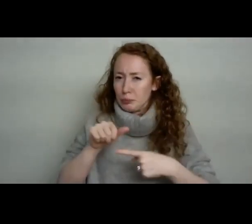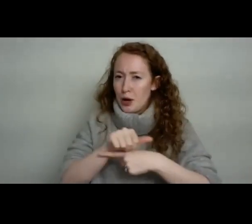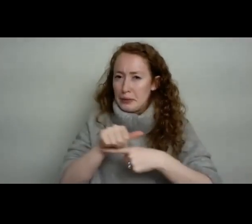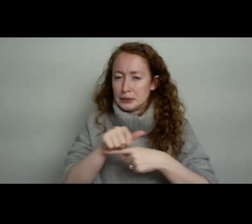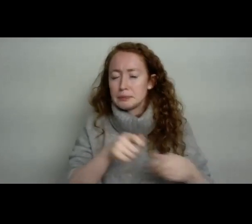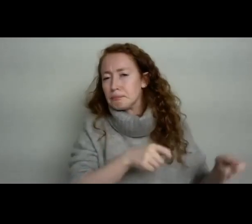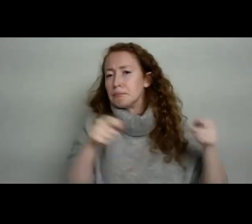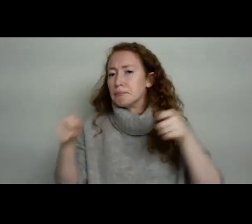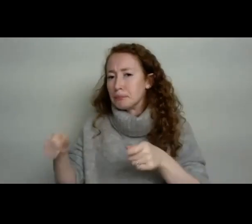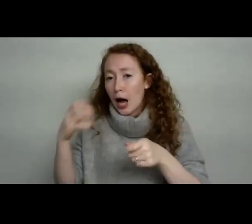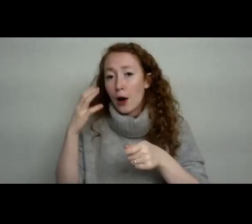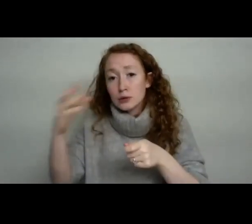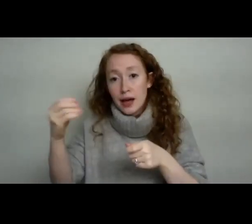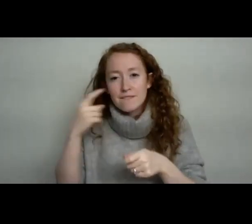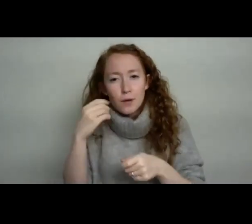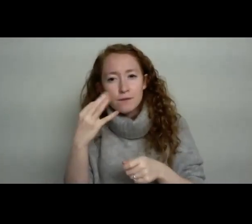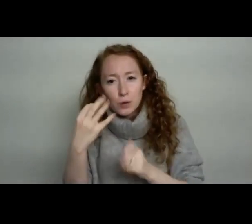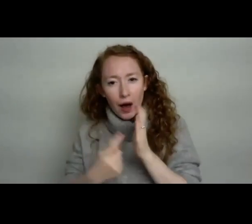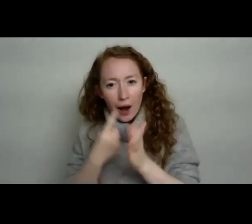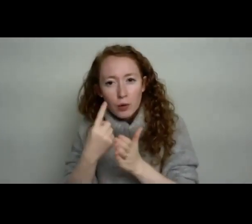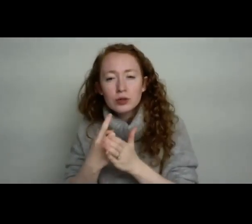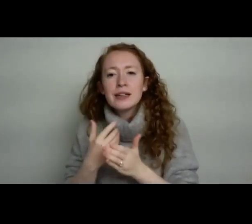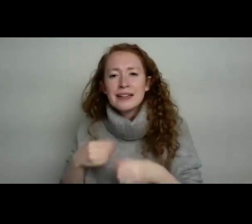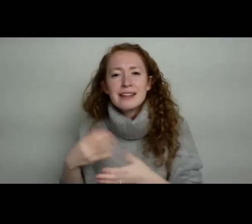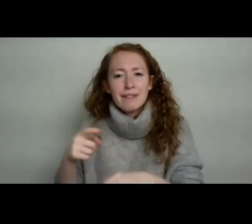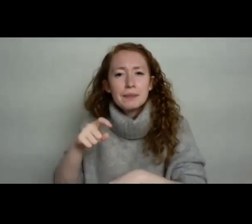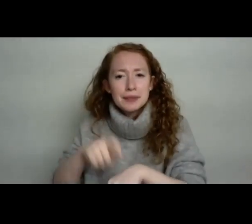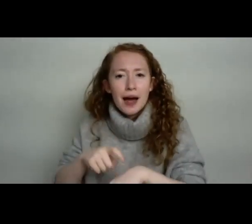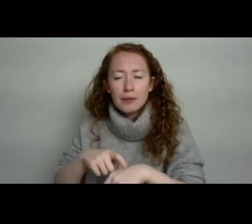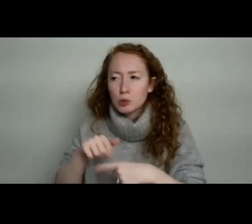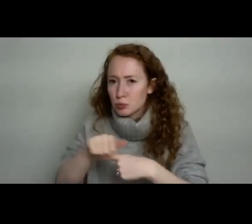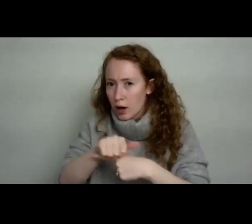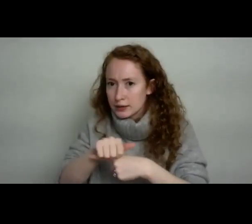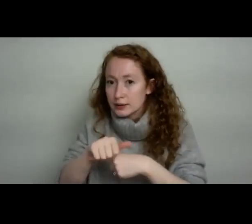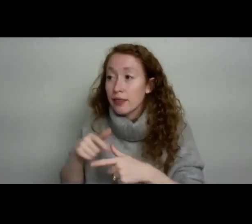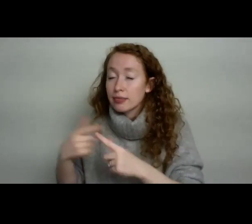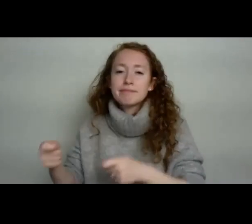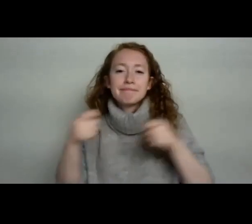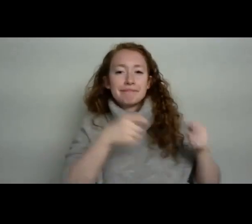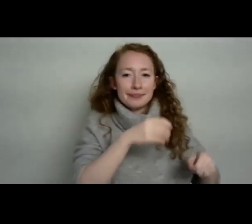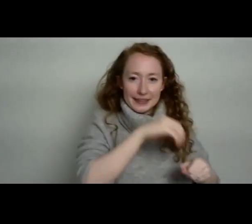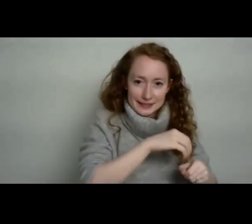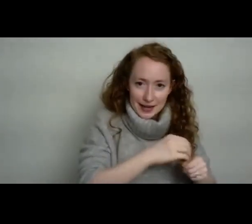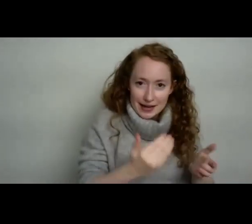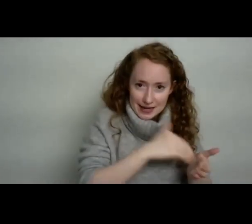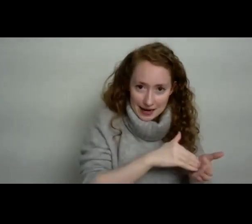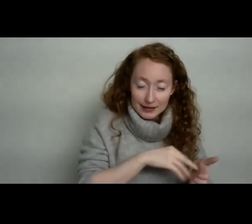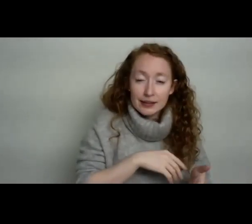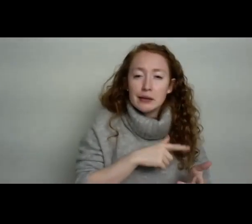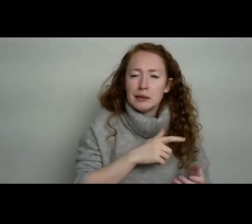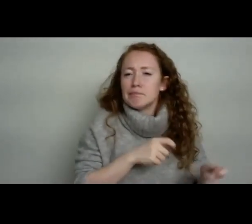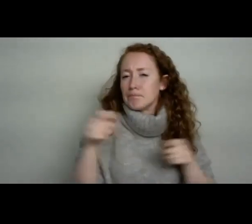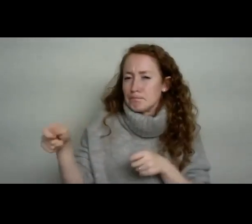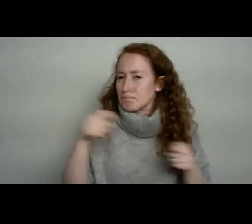so that they're acclimating, they're adjusting to life outside. So by the time you're asking them to adjust to life by transplanting them, which is a